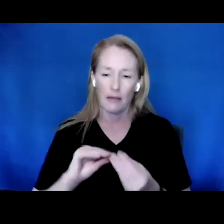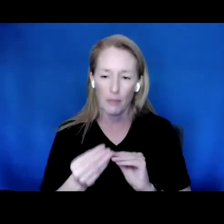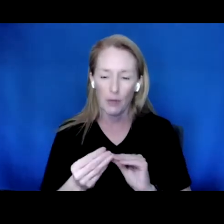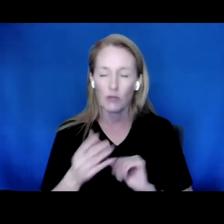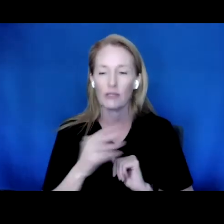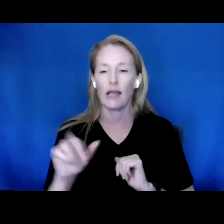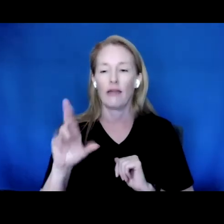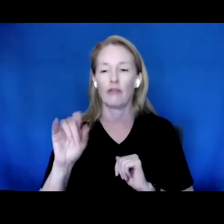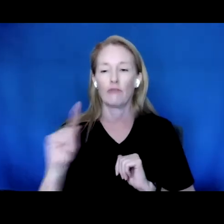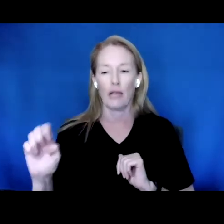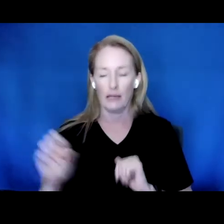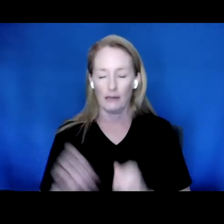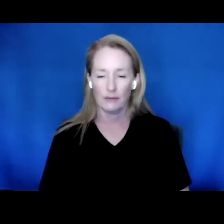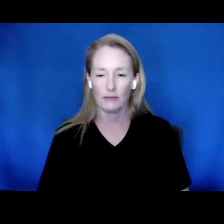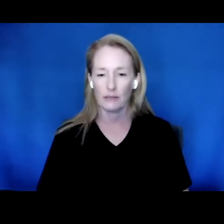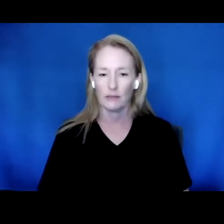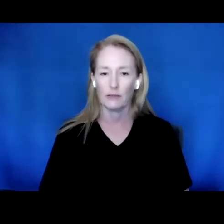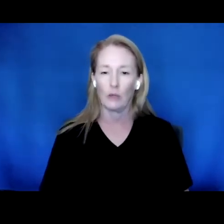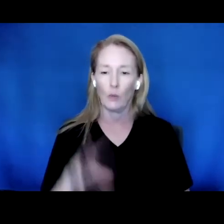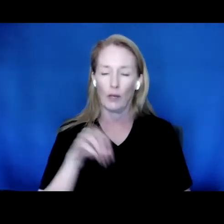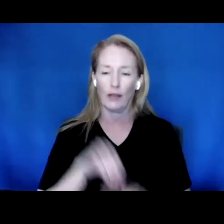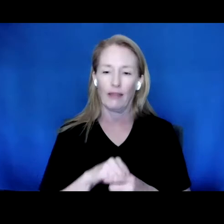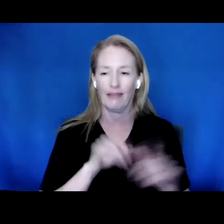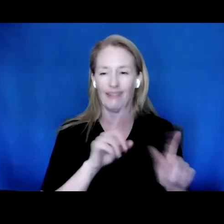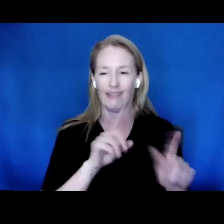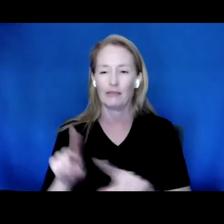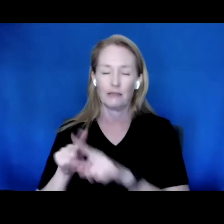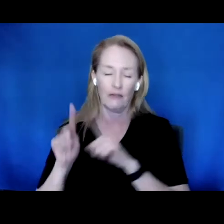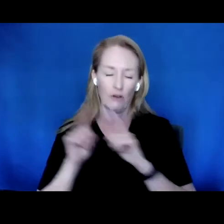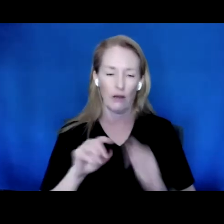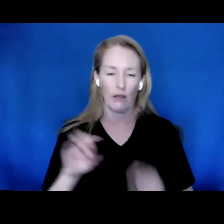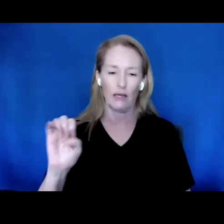groups recognized by the Bureau of Public Health